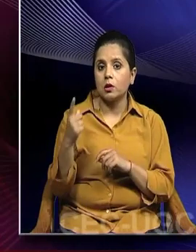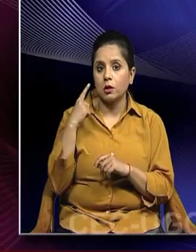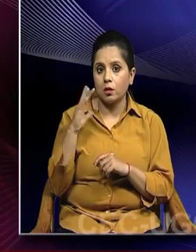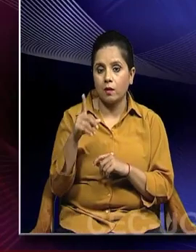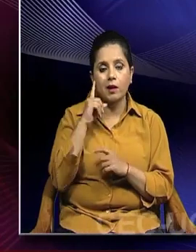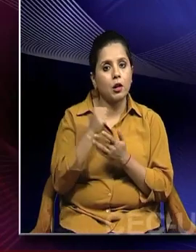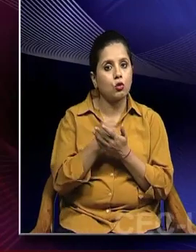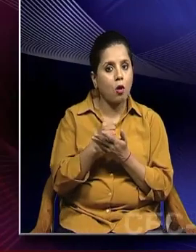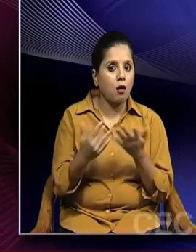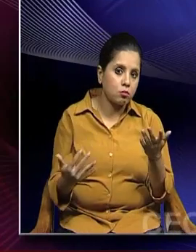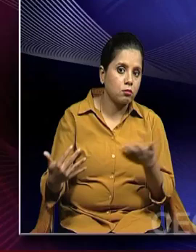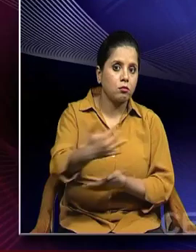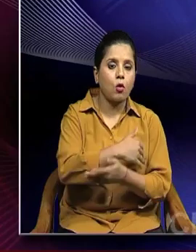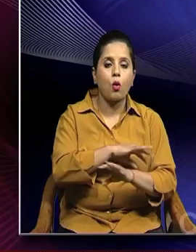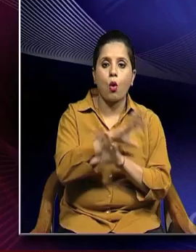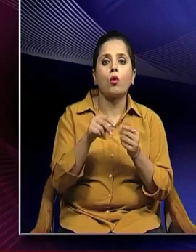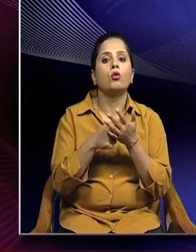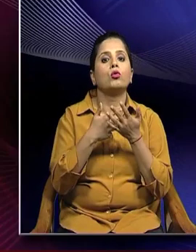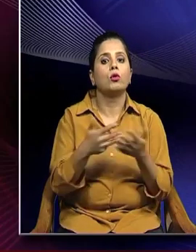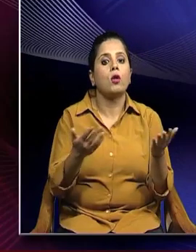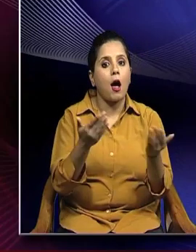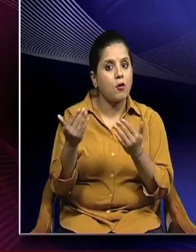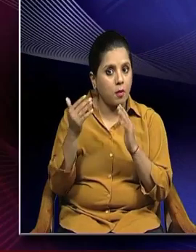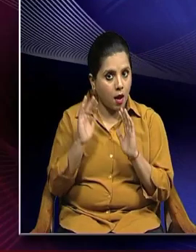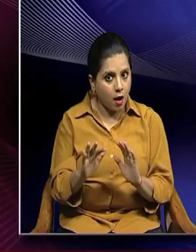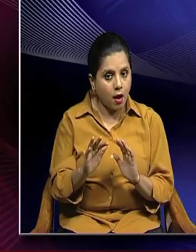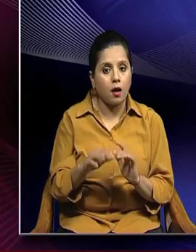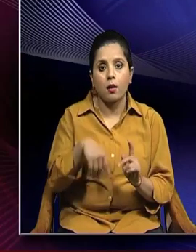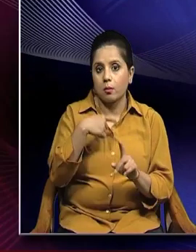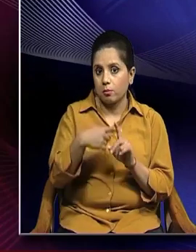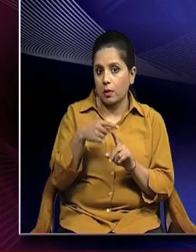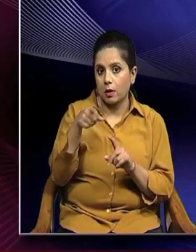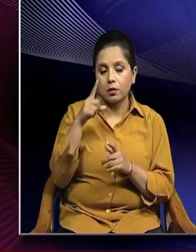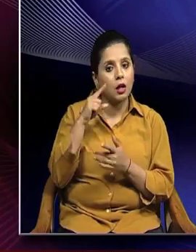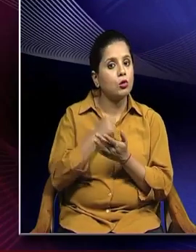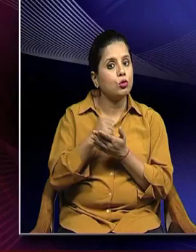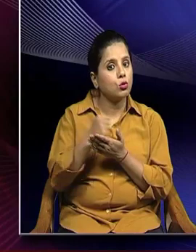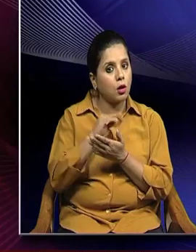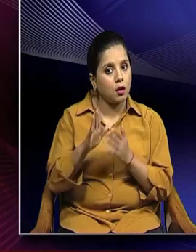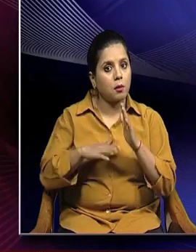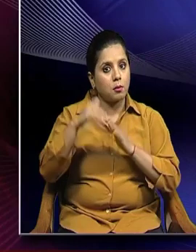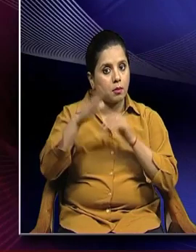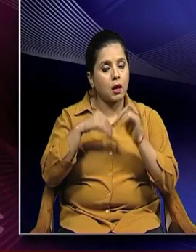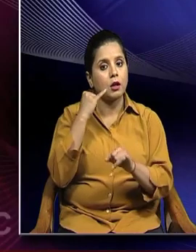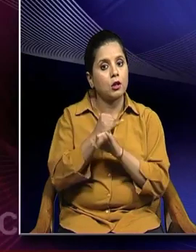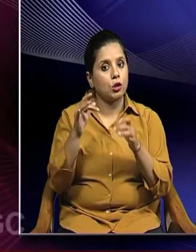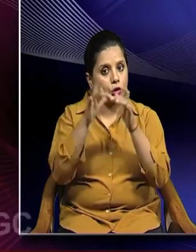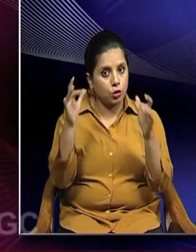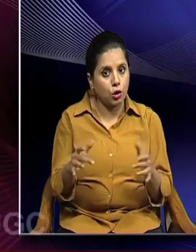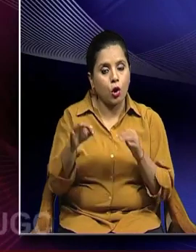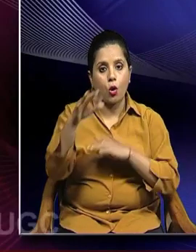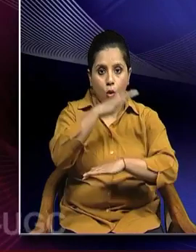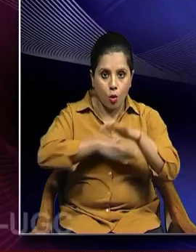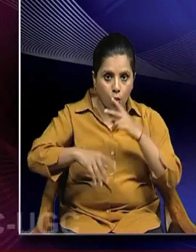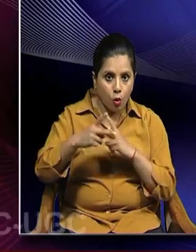try to collect all the resources which are available, and they are trying to build an institution, build an organization,